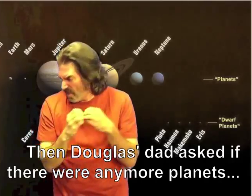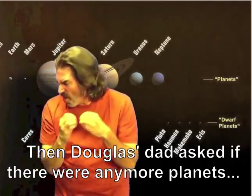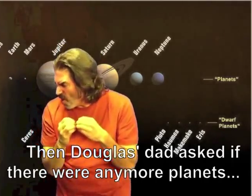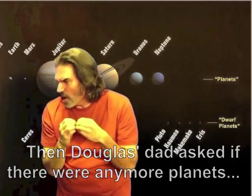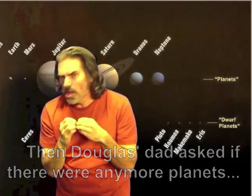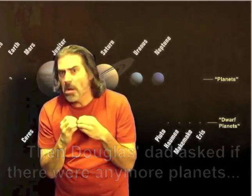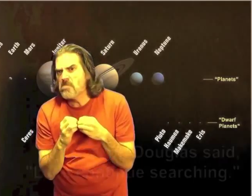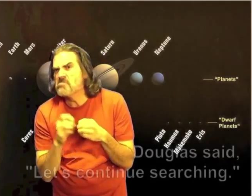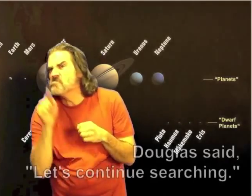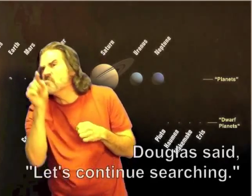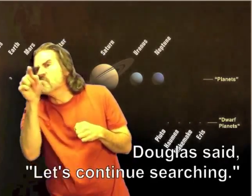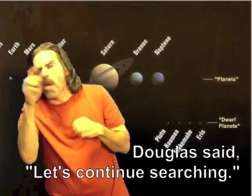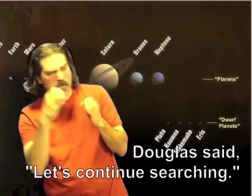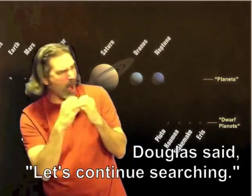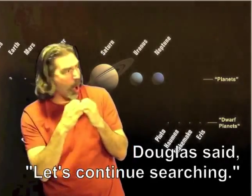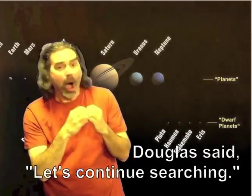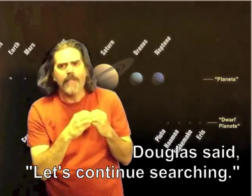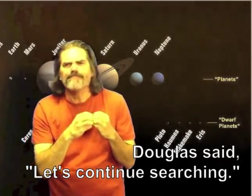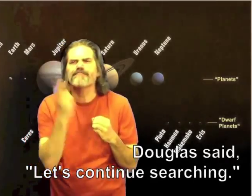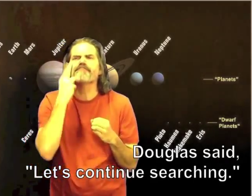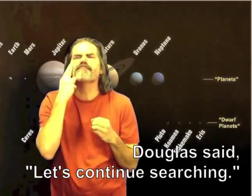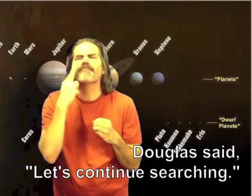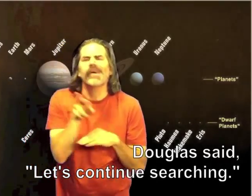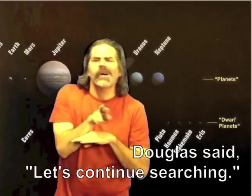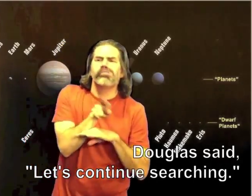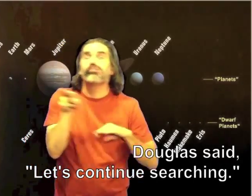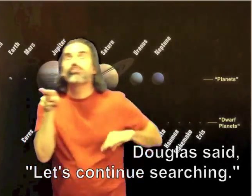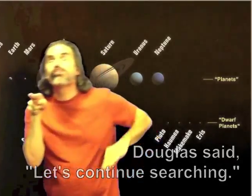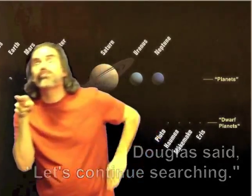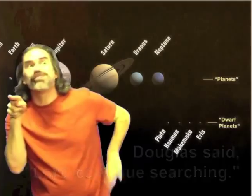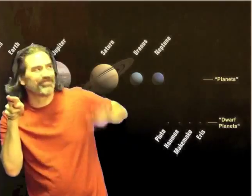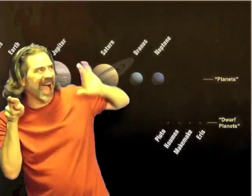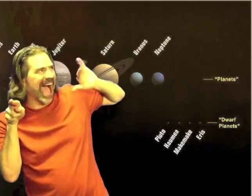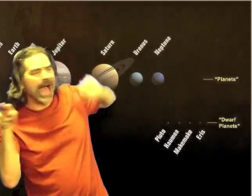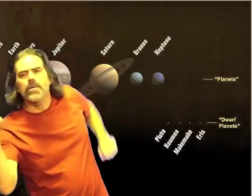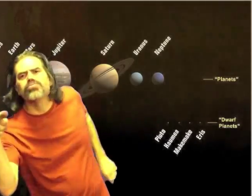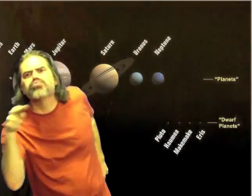Are there any more planets, Douglas? They said, let's search up ahead.